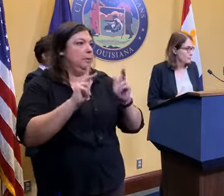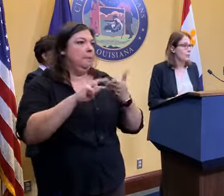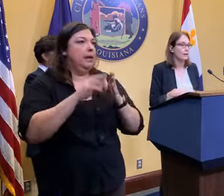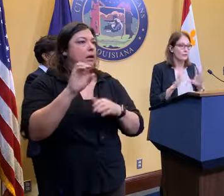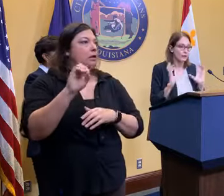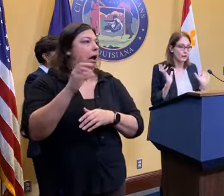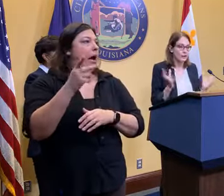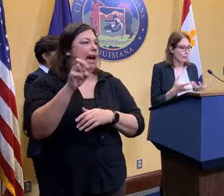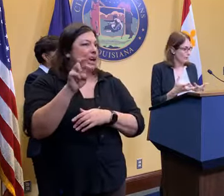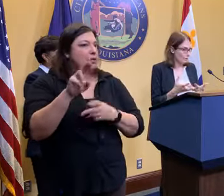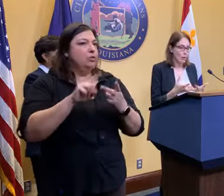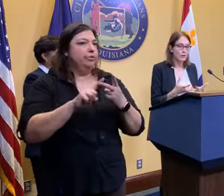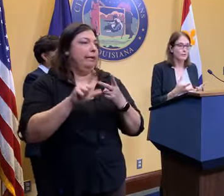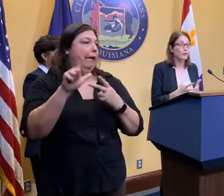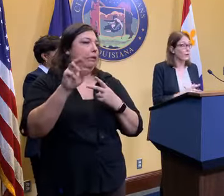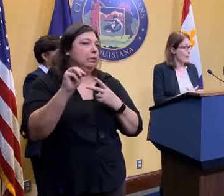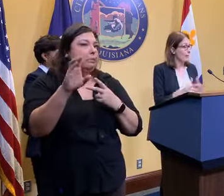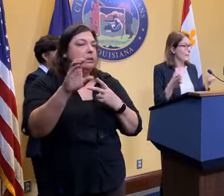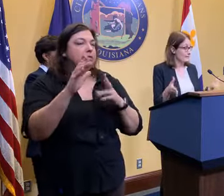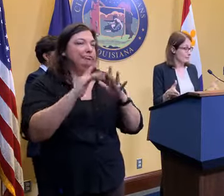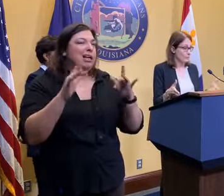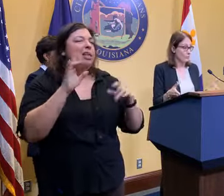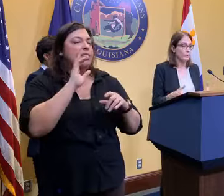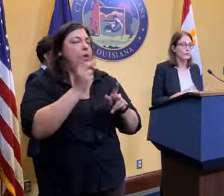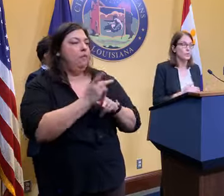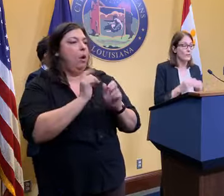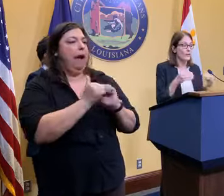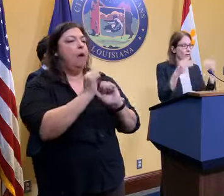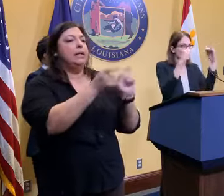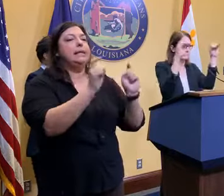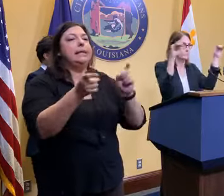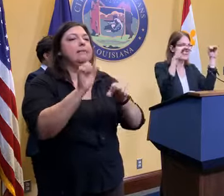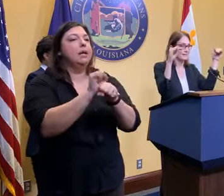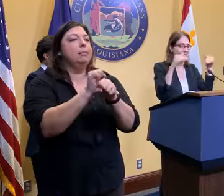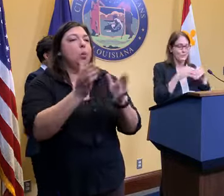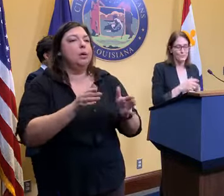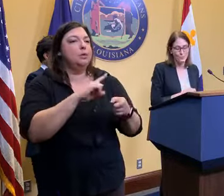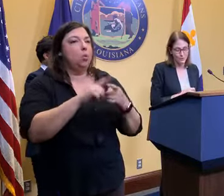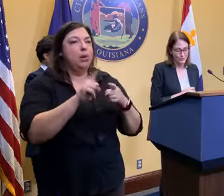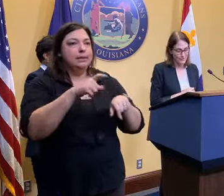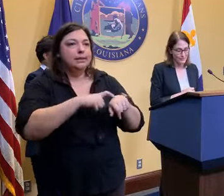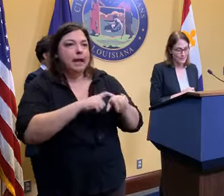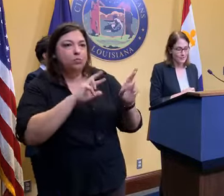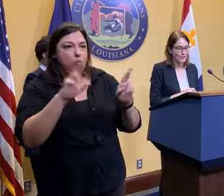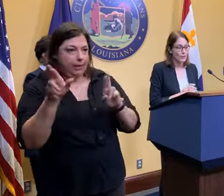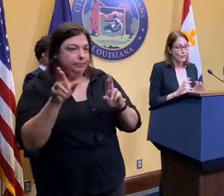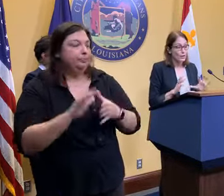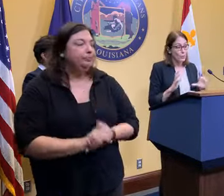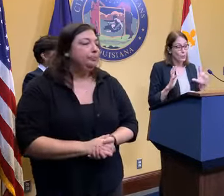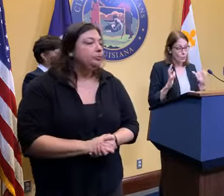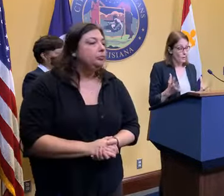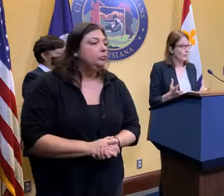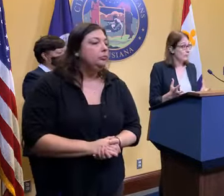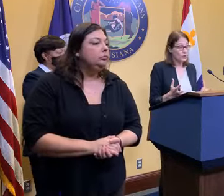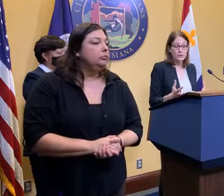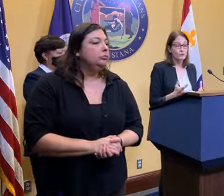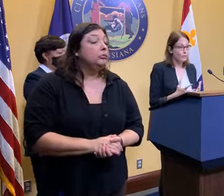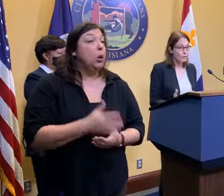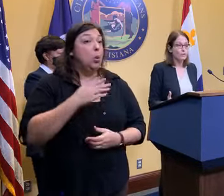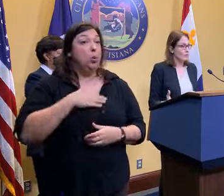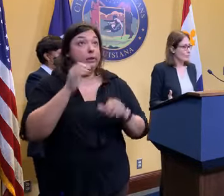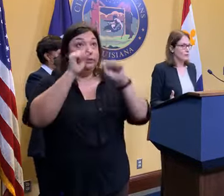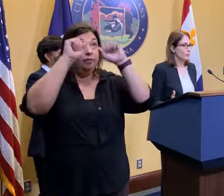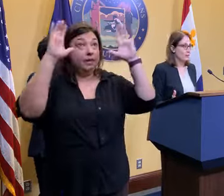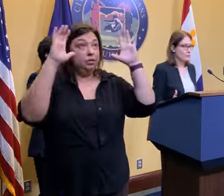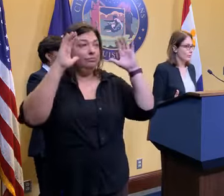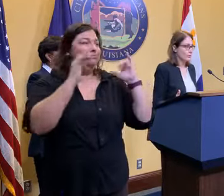CMC 2 lane, right? They're all going to figure out how to get it to their employees when their list, point on the list is there. What we envision is very